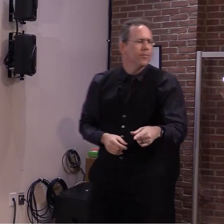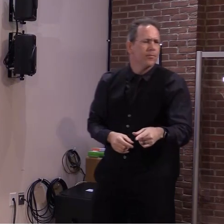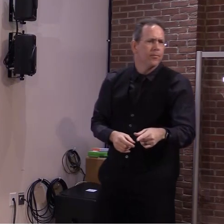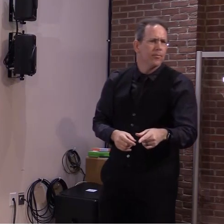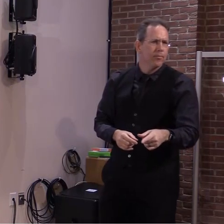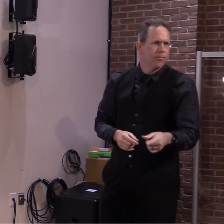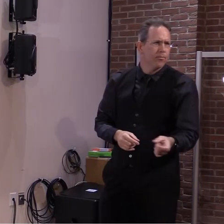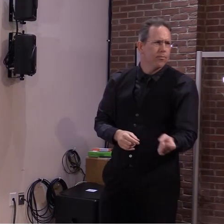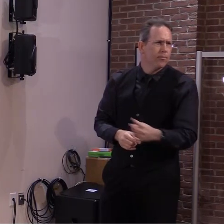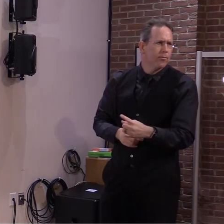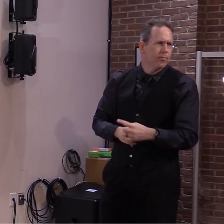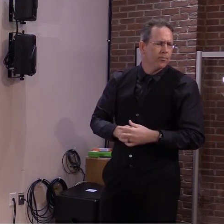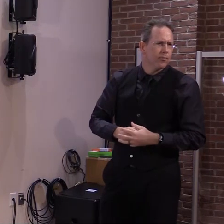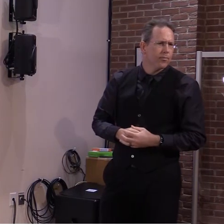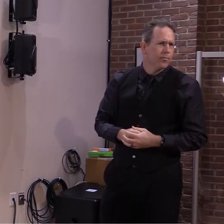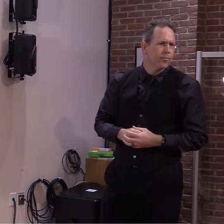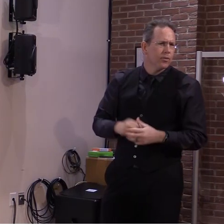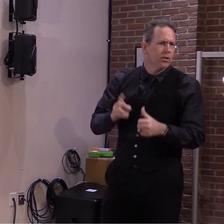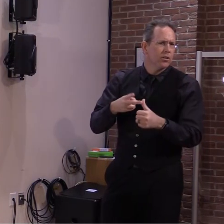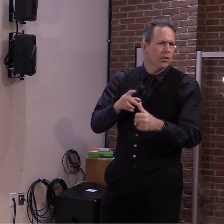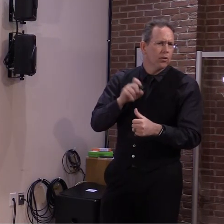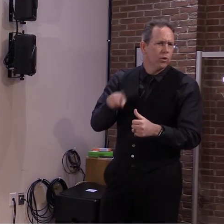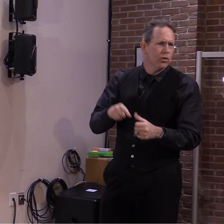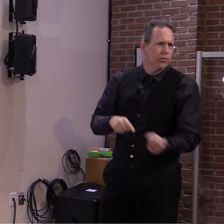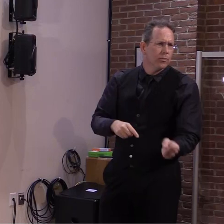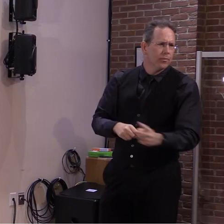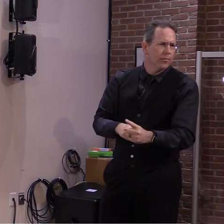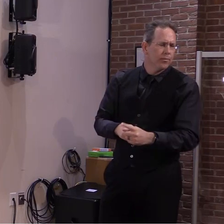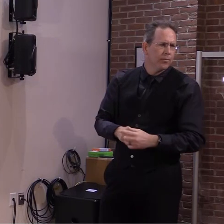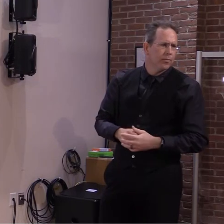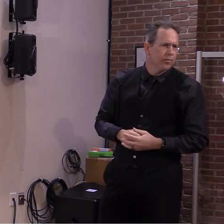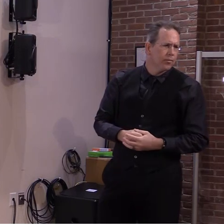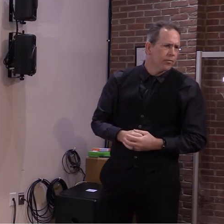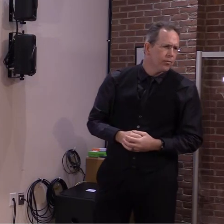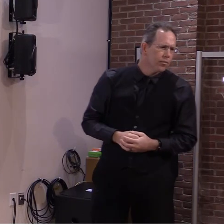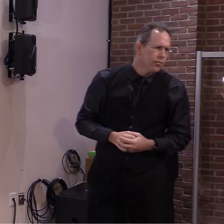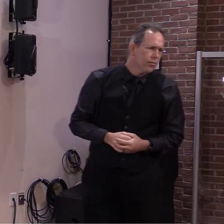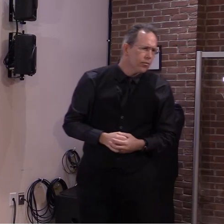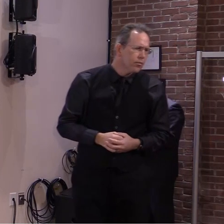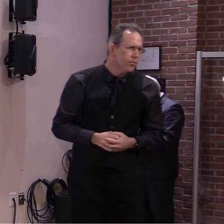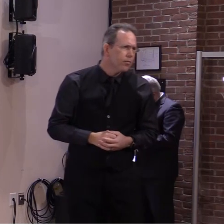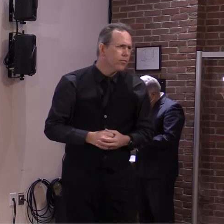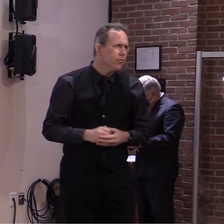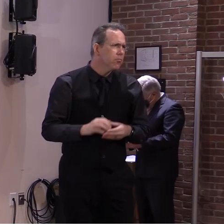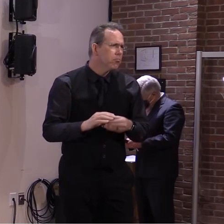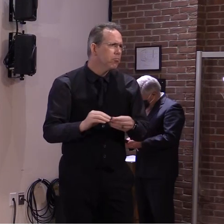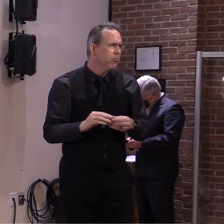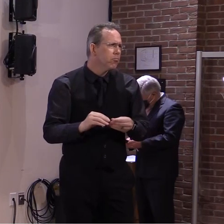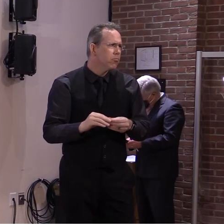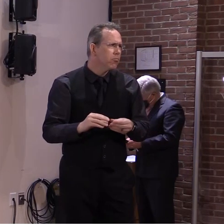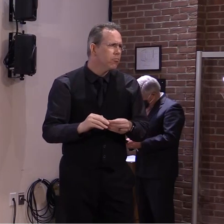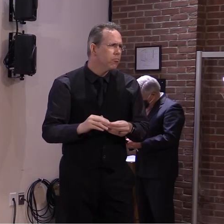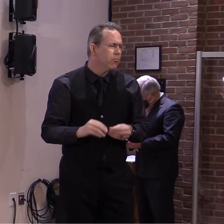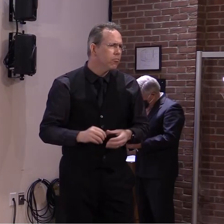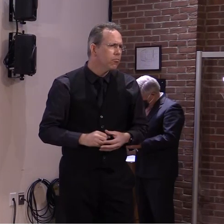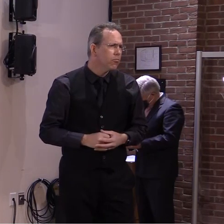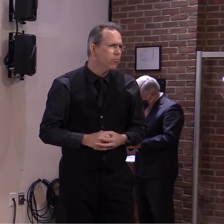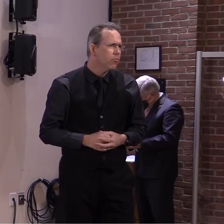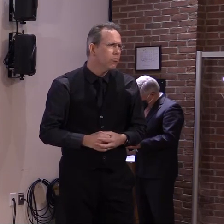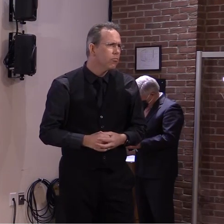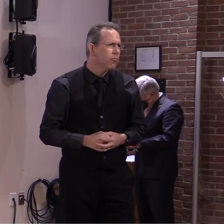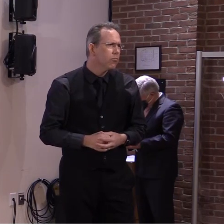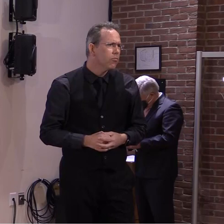at Health and Human Services about the question I brought up pertaining to kind of some inconsistent numbers on the vaccination